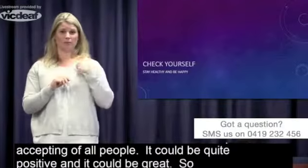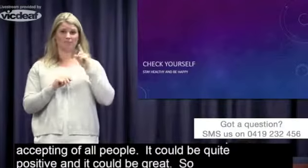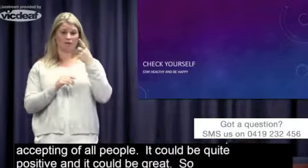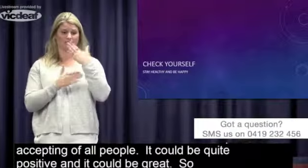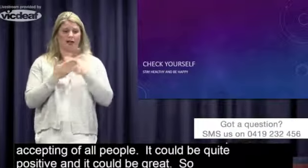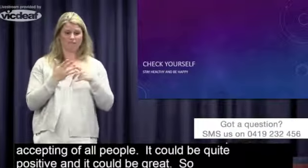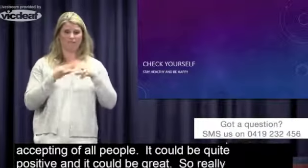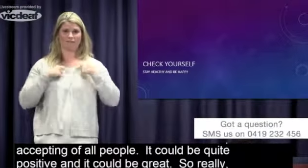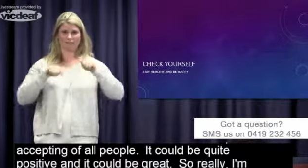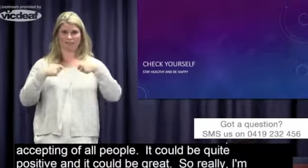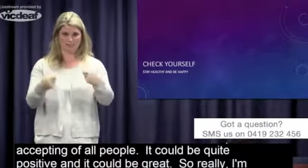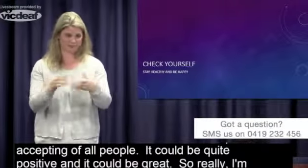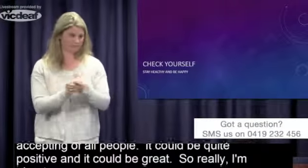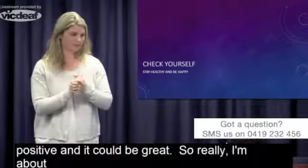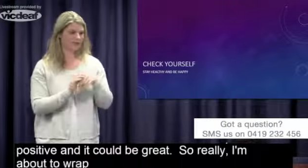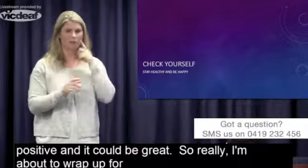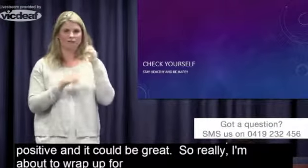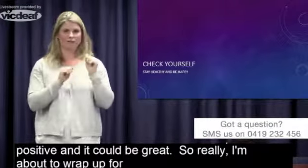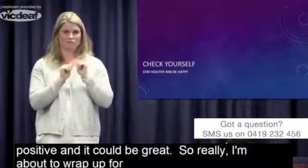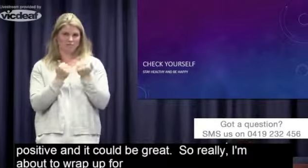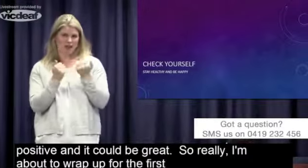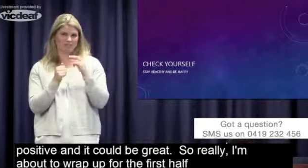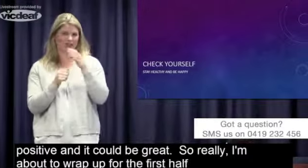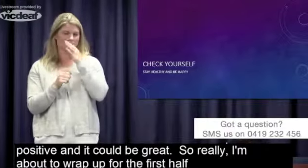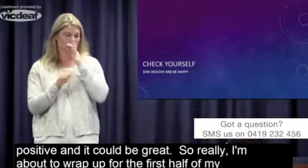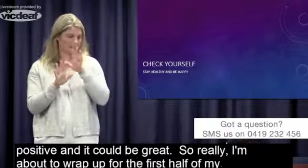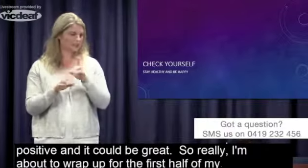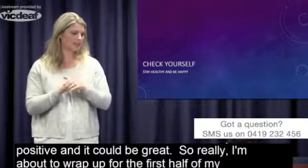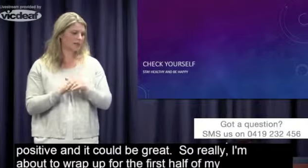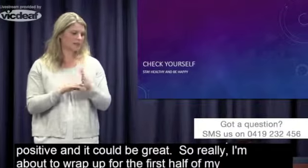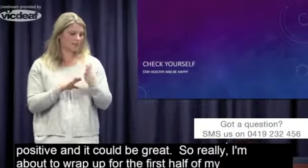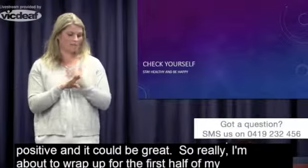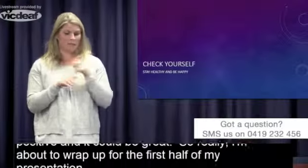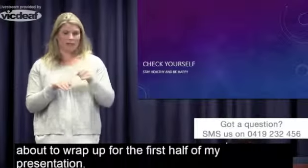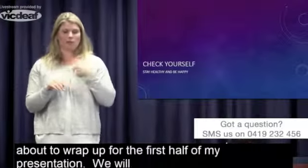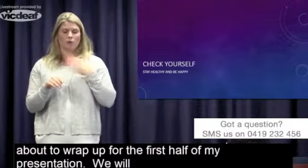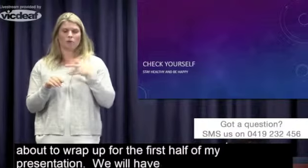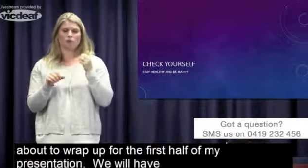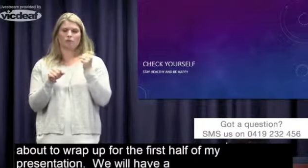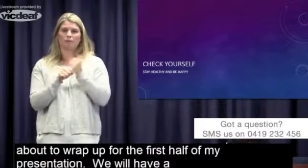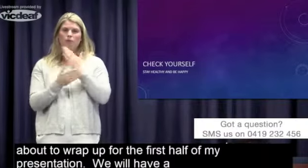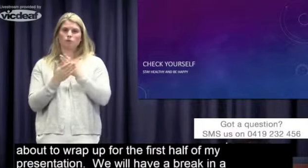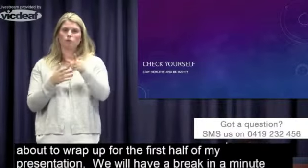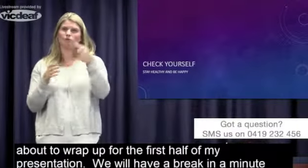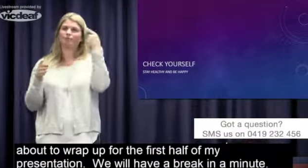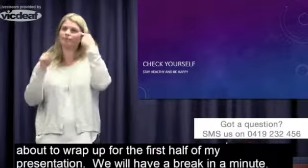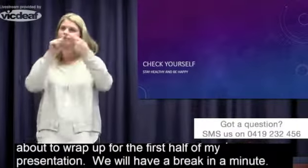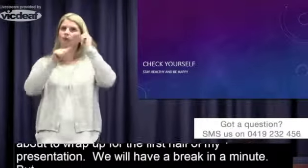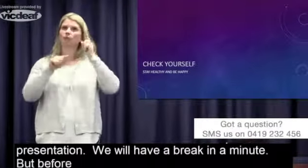to wrap up for the first half of my presentation, and we'll have a break in a minute. But before that, I just want to make